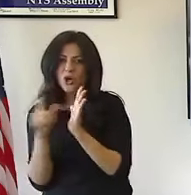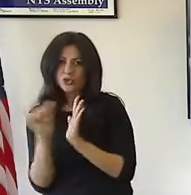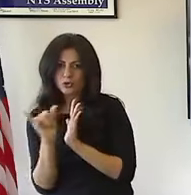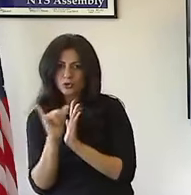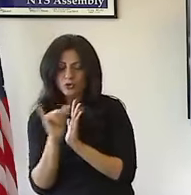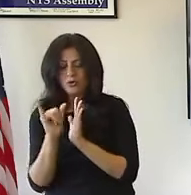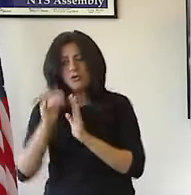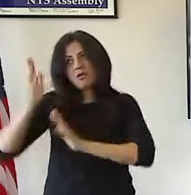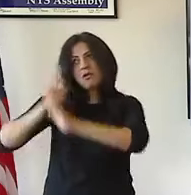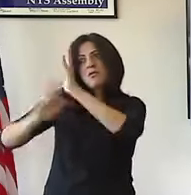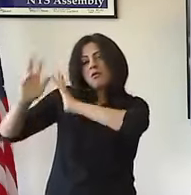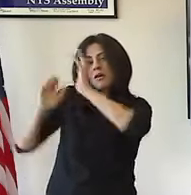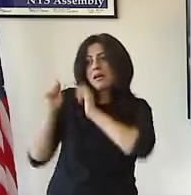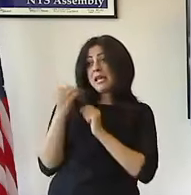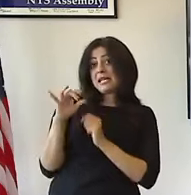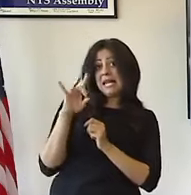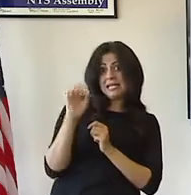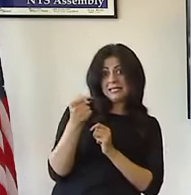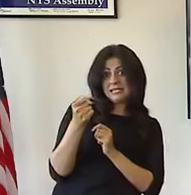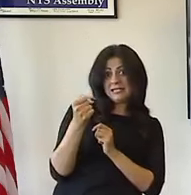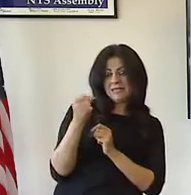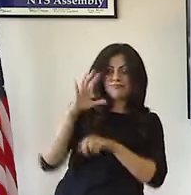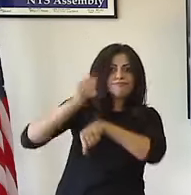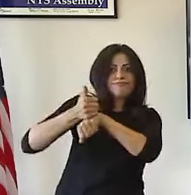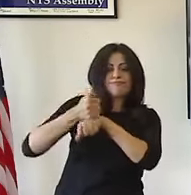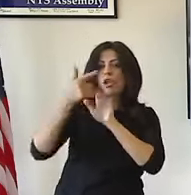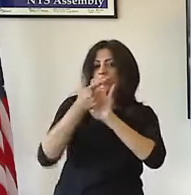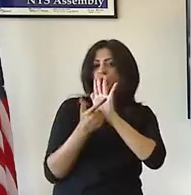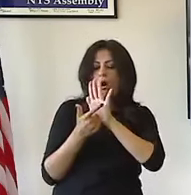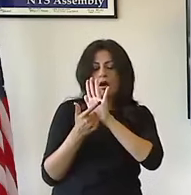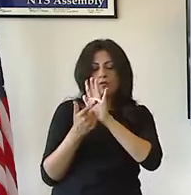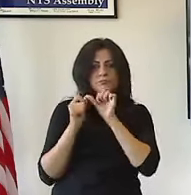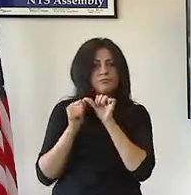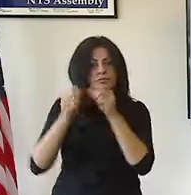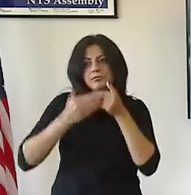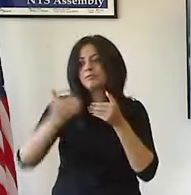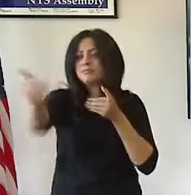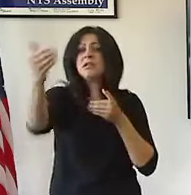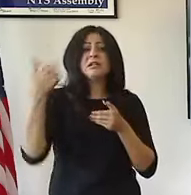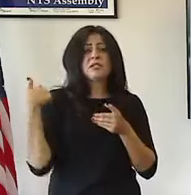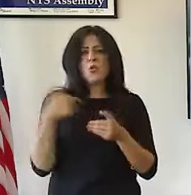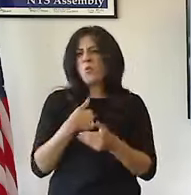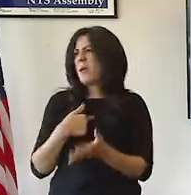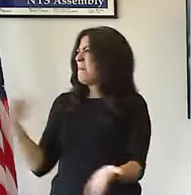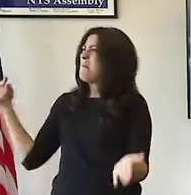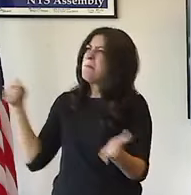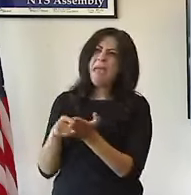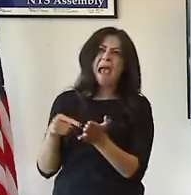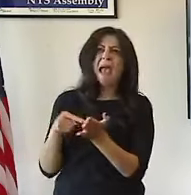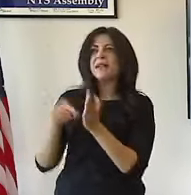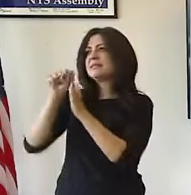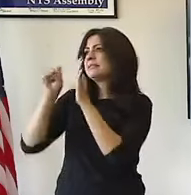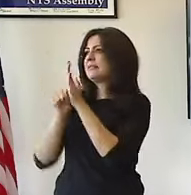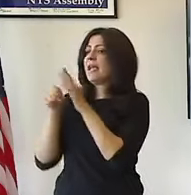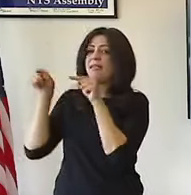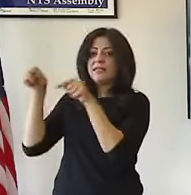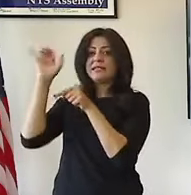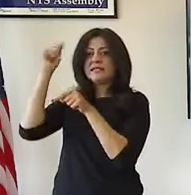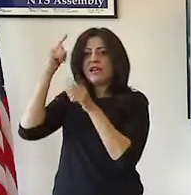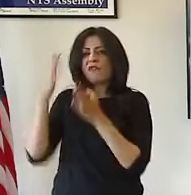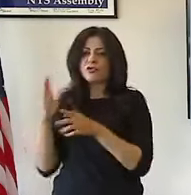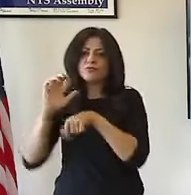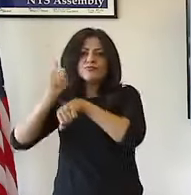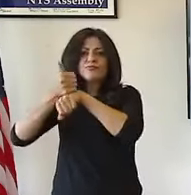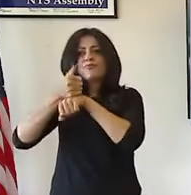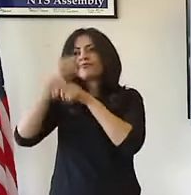that dates back to the 1980s. So we are demanding the state and this governor create the protocols